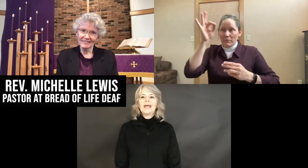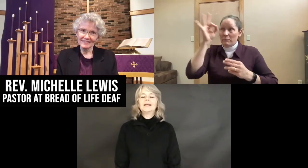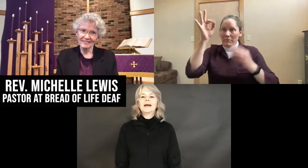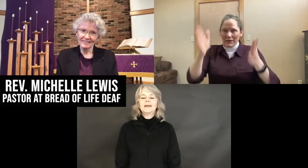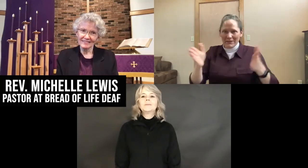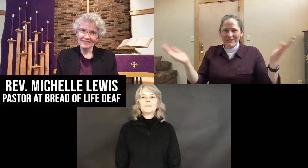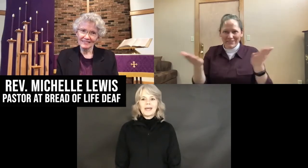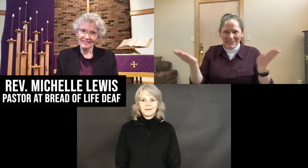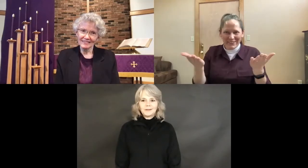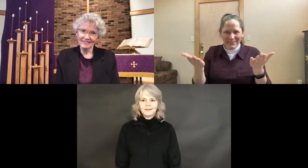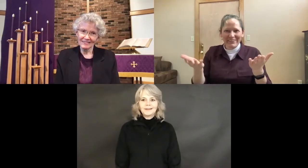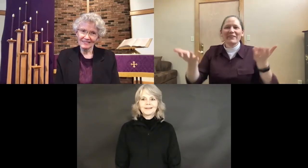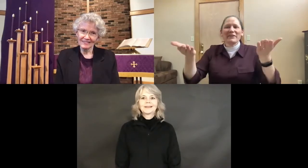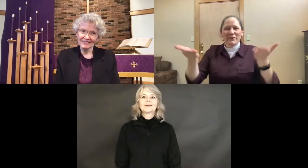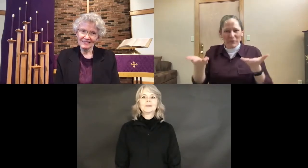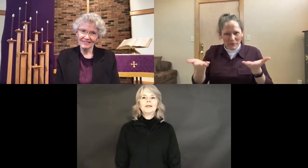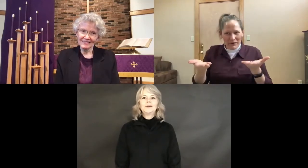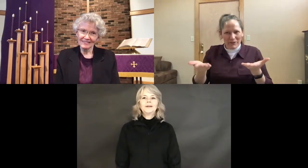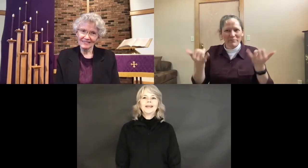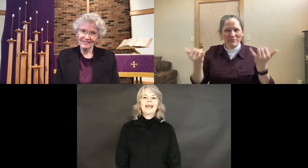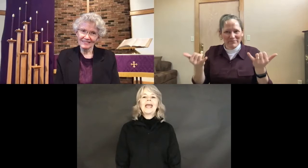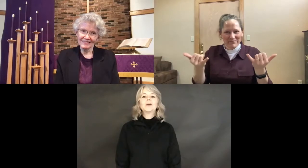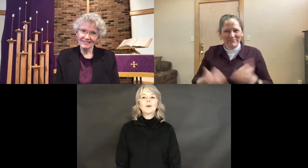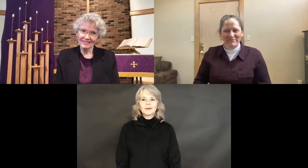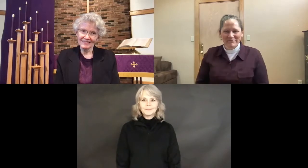and I am the pastor here, and welcome.